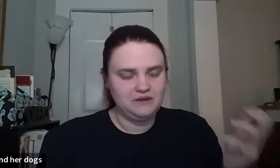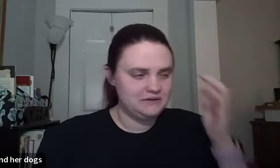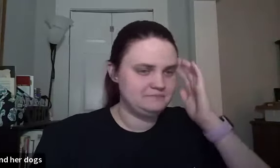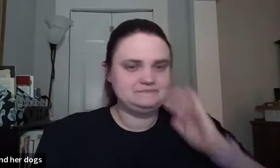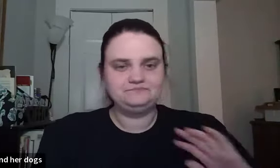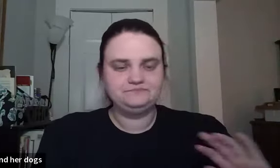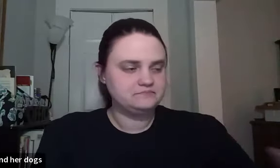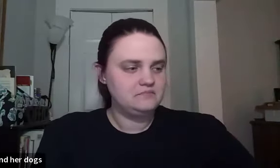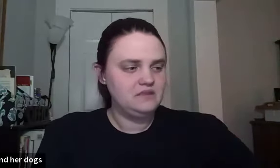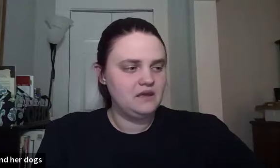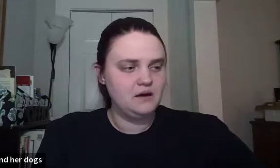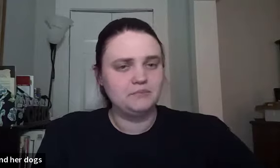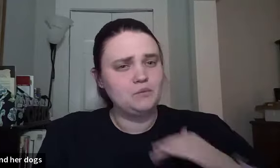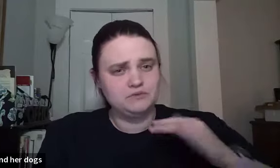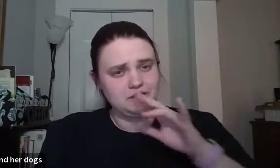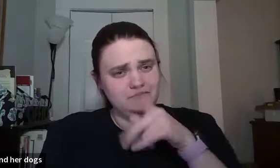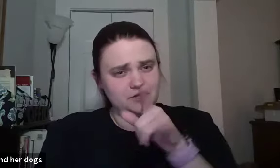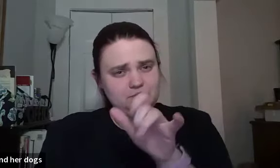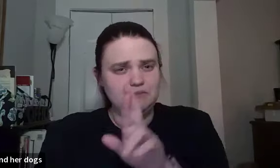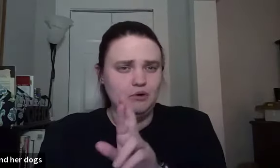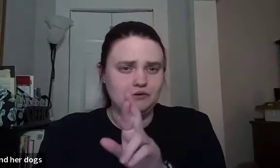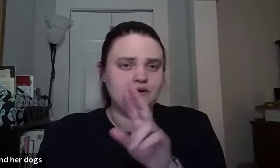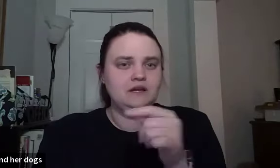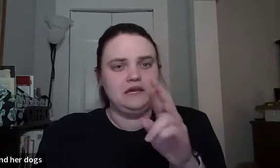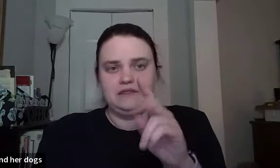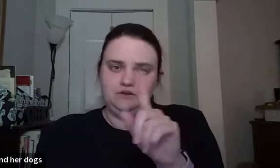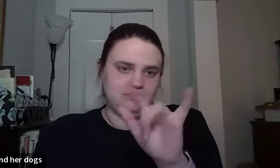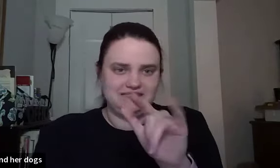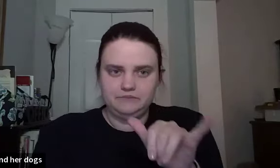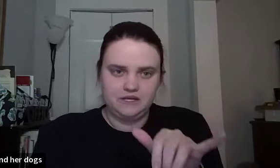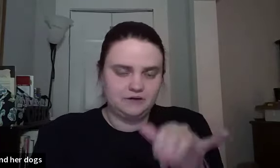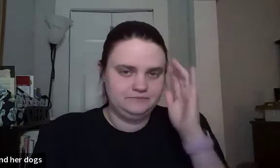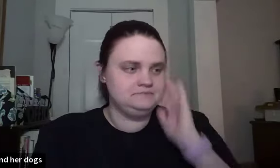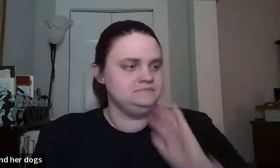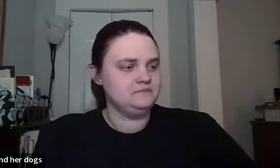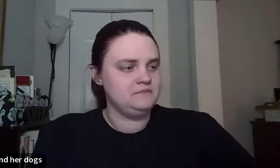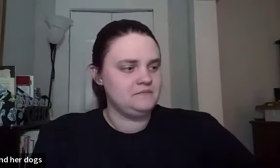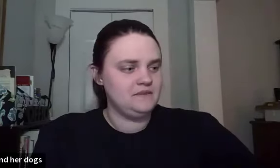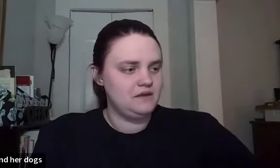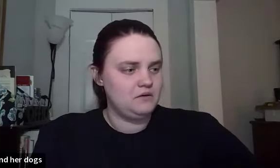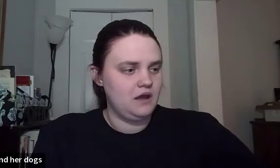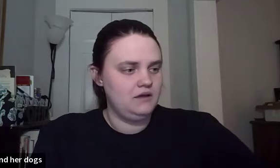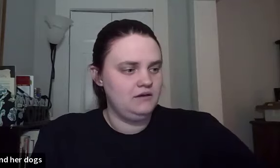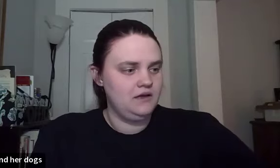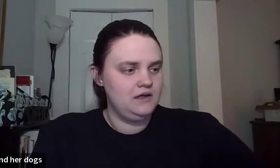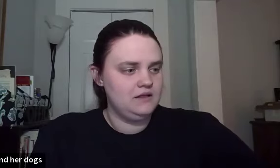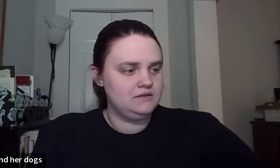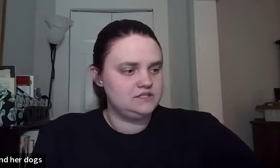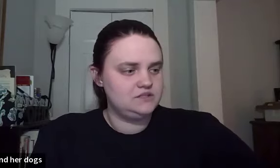can. But I would recommend finger spelling polar and like grizzly bear. Okay, let's